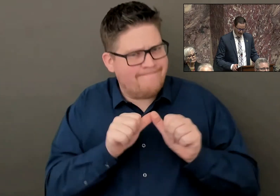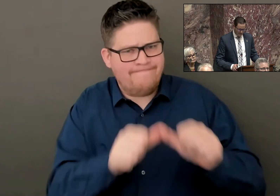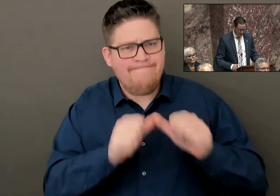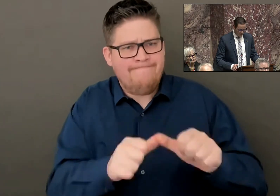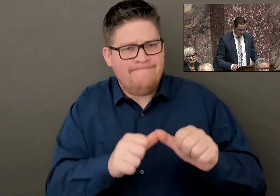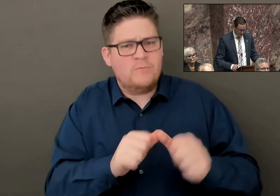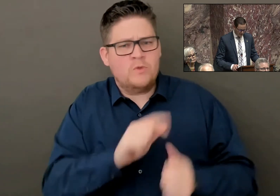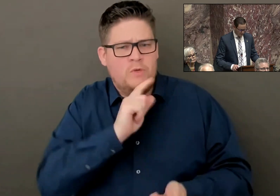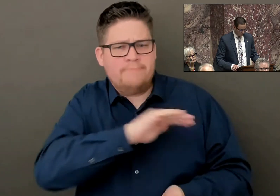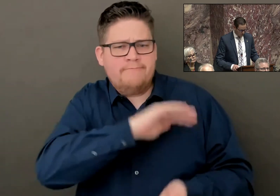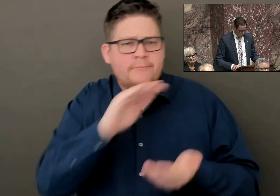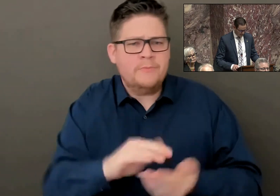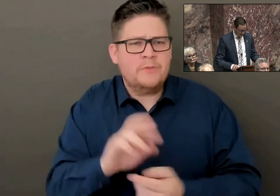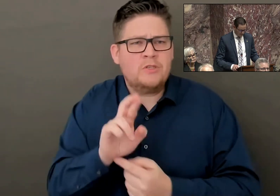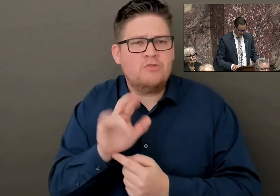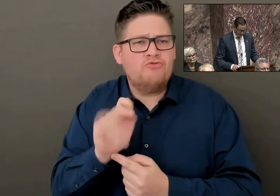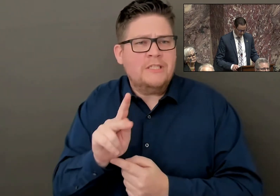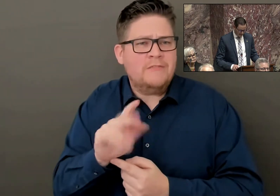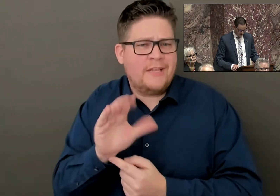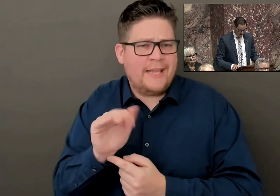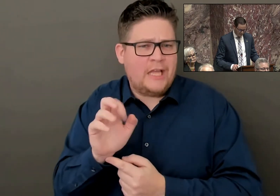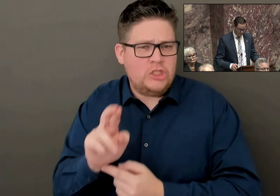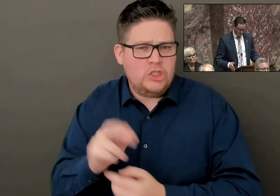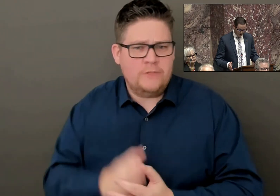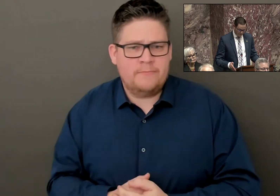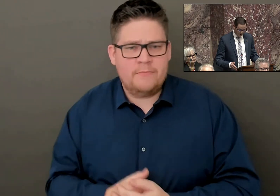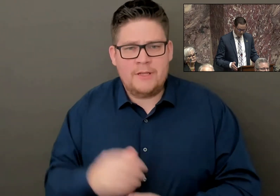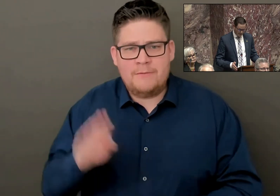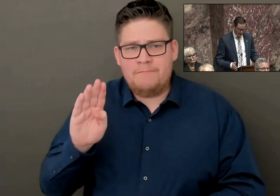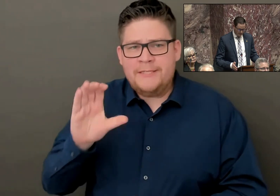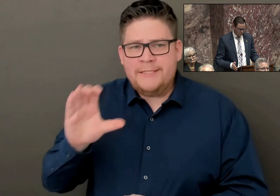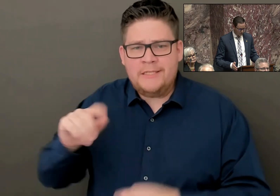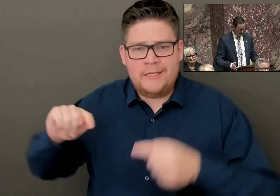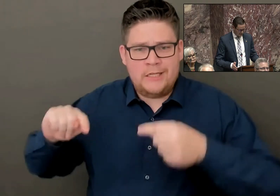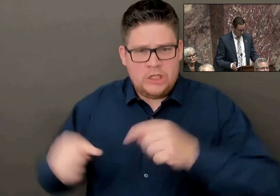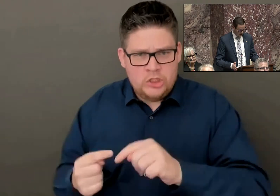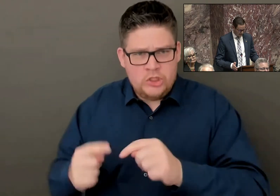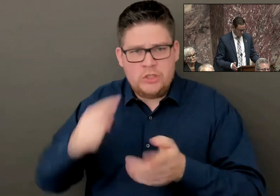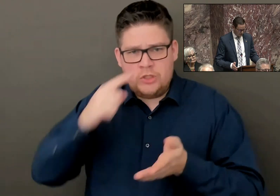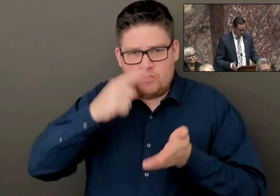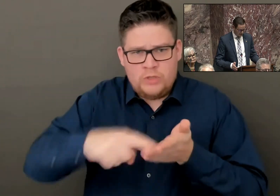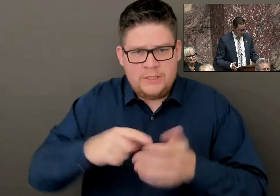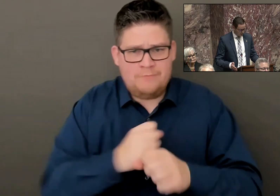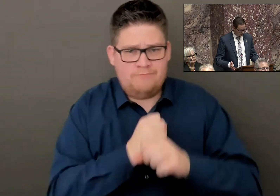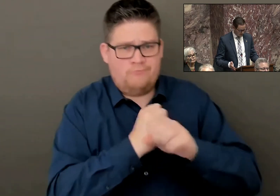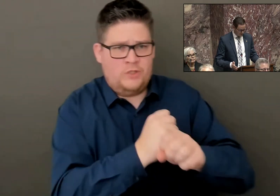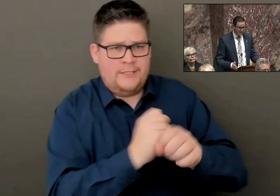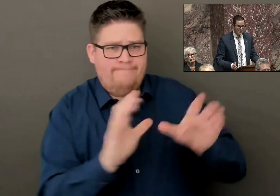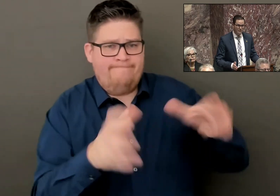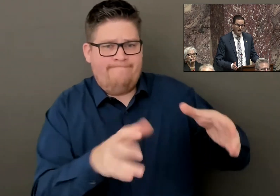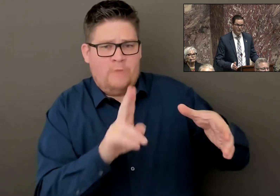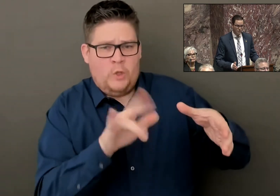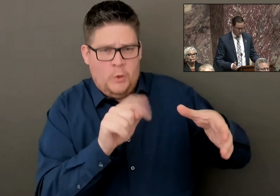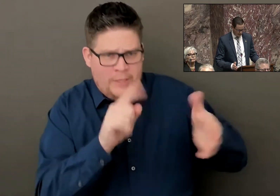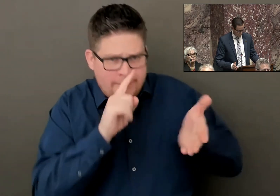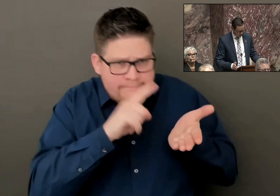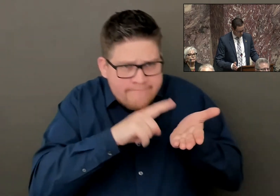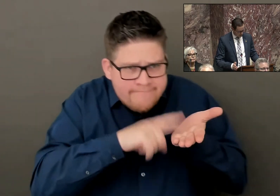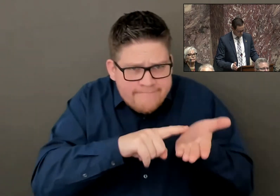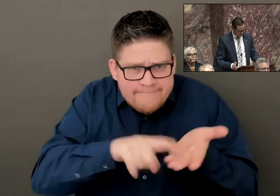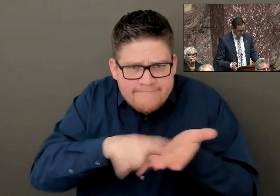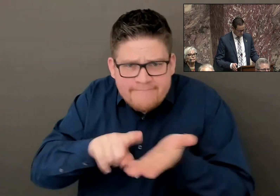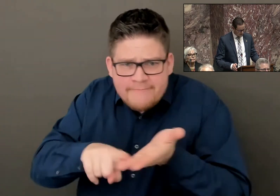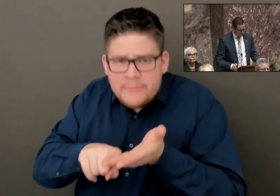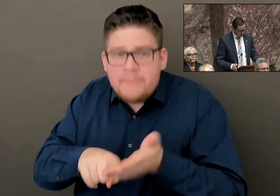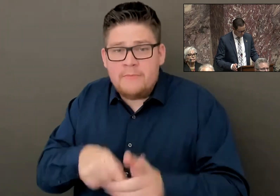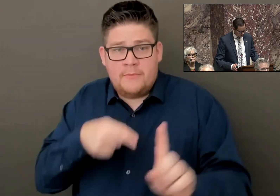nearly 85% of work-related fatality claims of firefighters in Canada were cancer-related between 2007 and